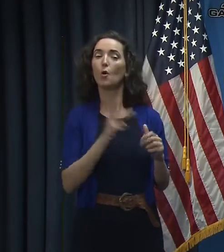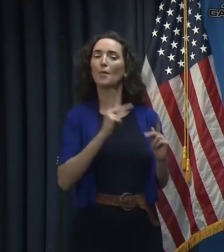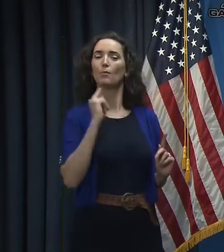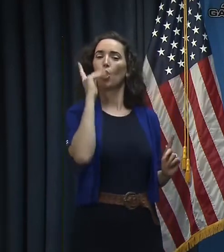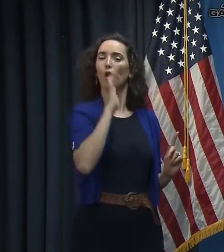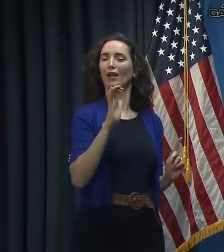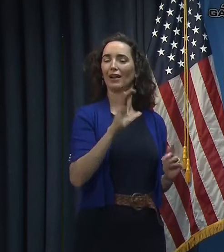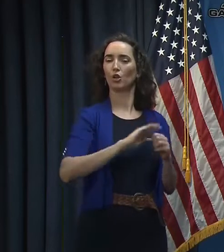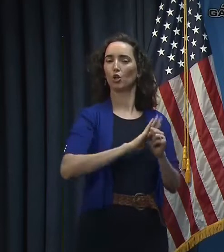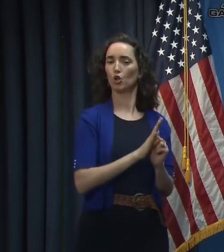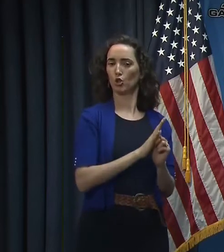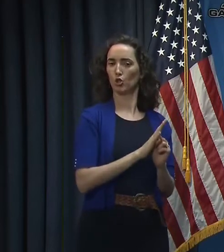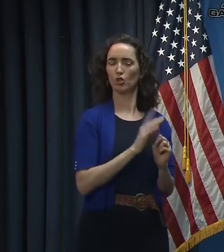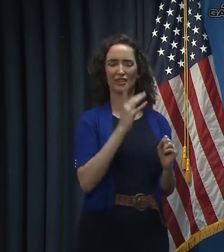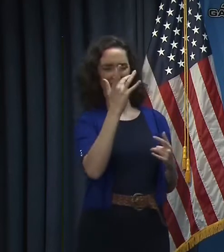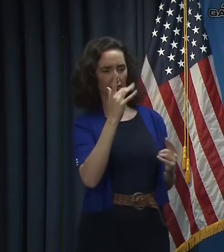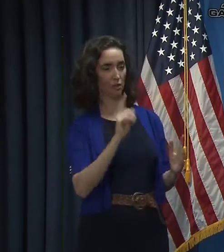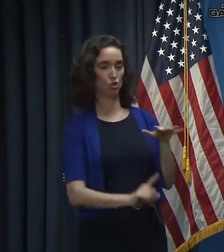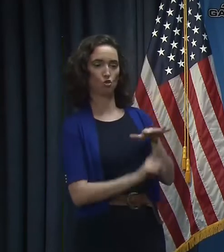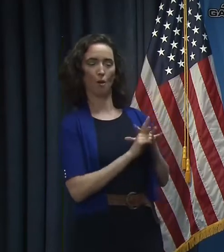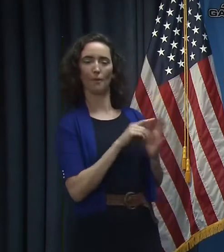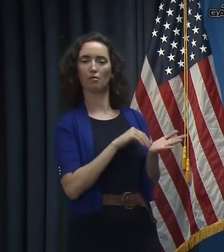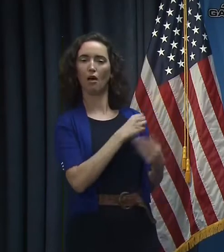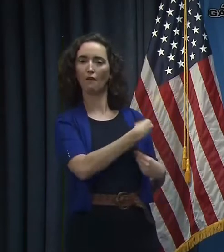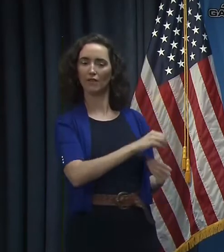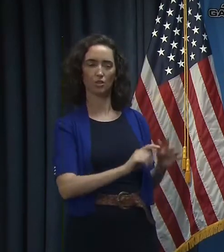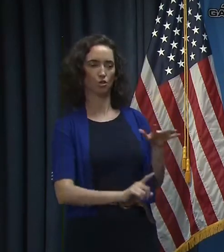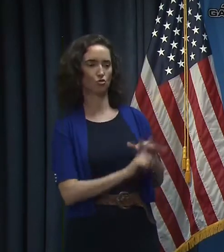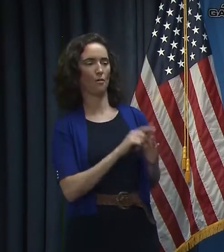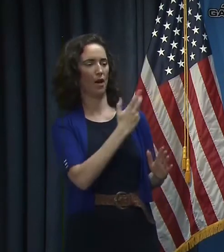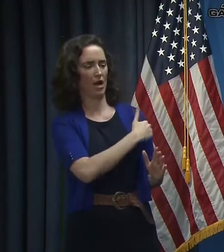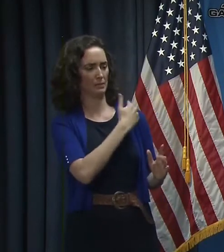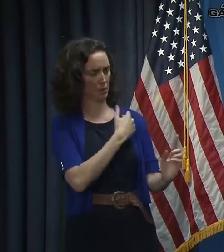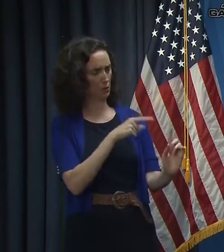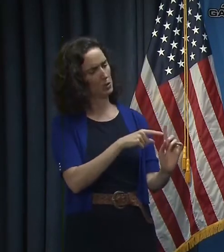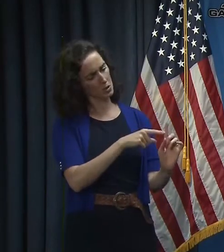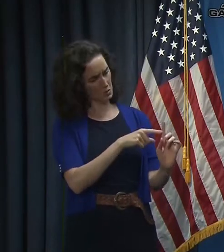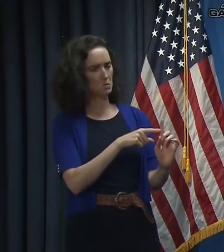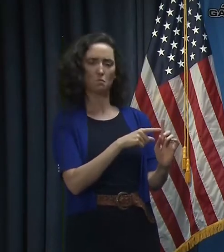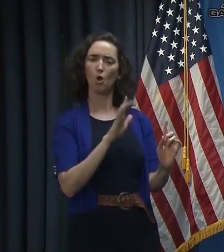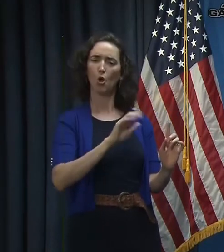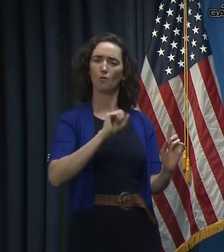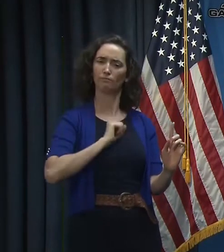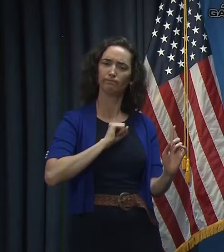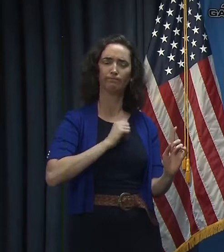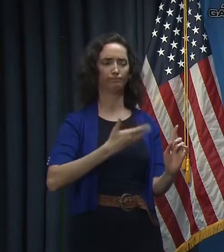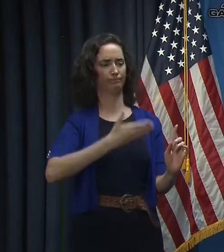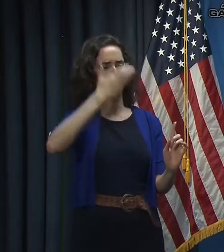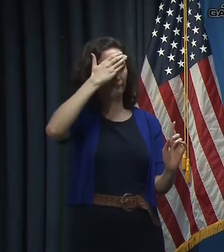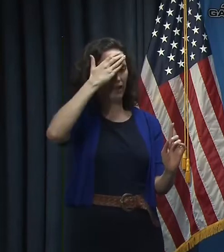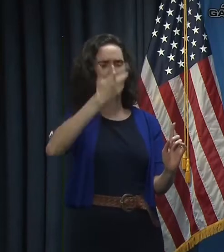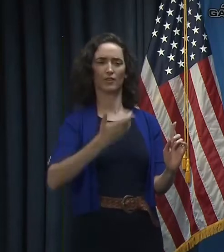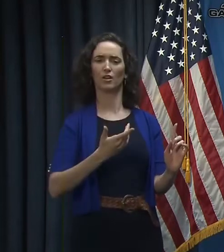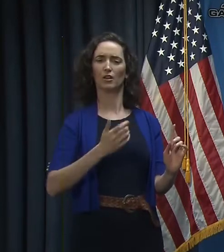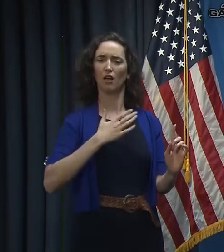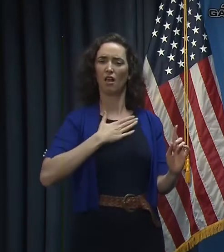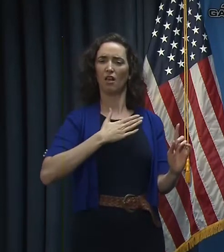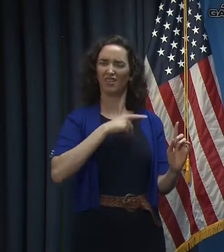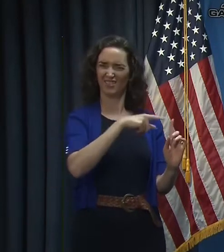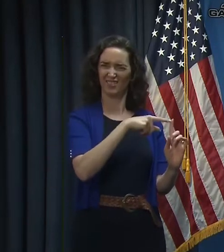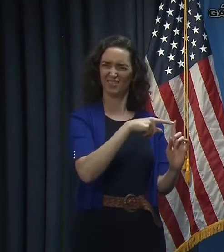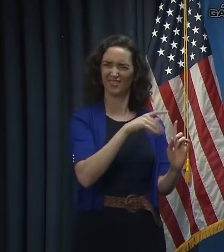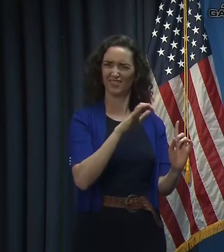presenting to emergency departments and other healthcare settings with symptoms consistent with being having COVID-19. We've talked a lot about